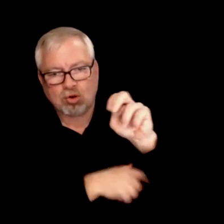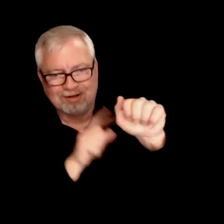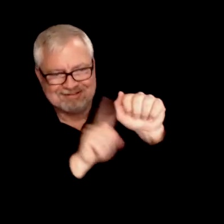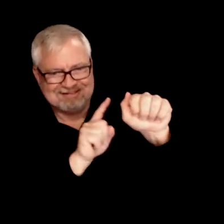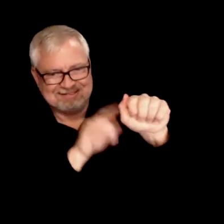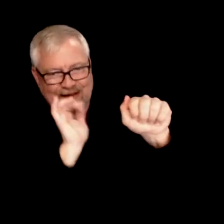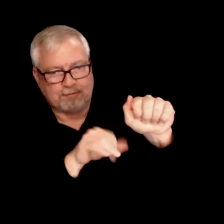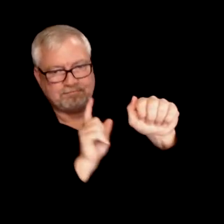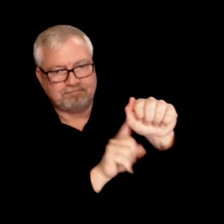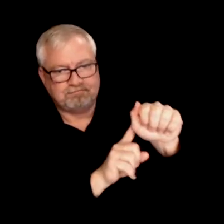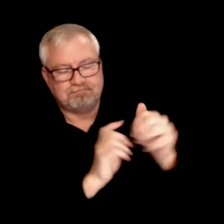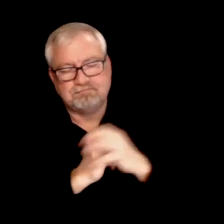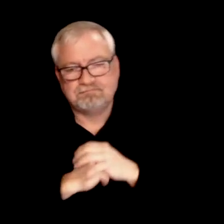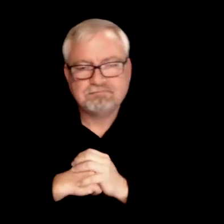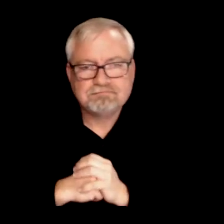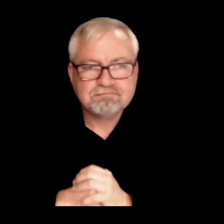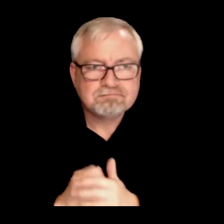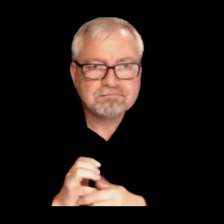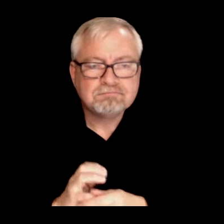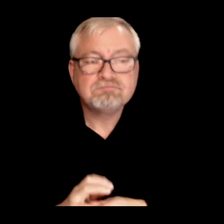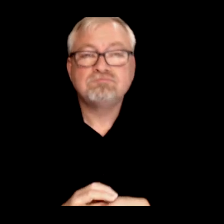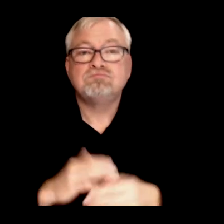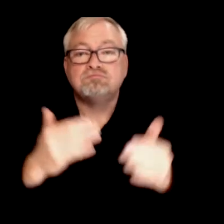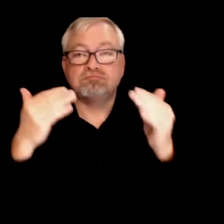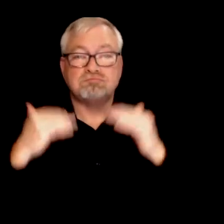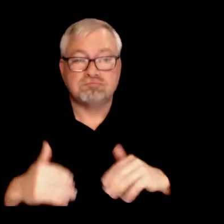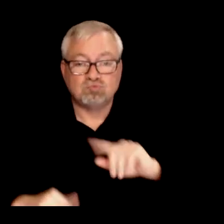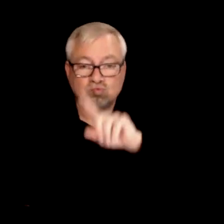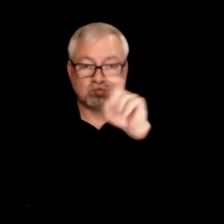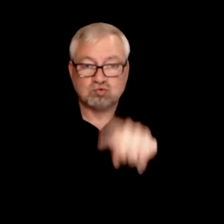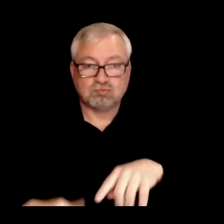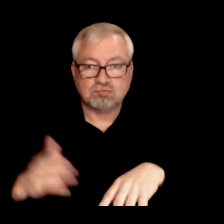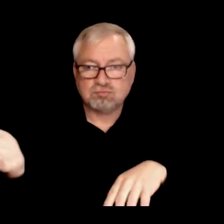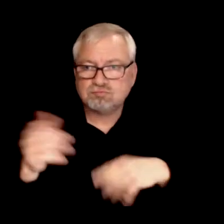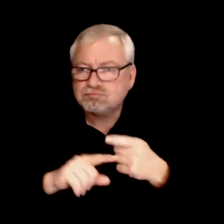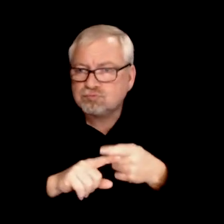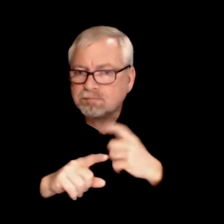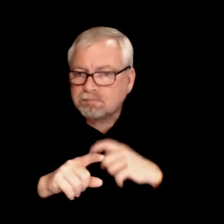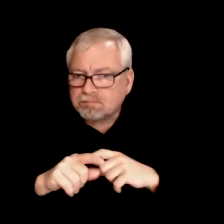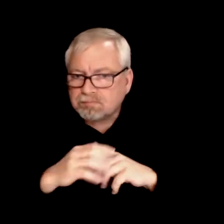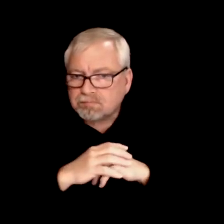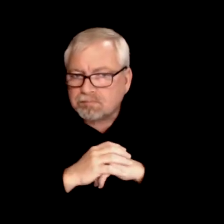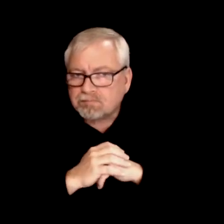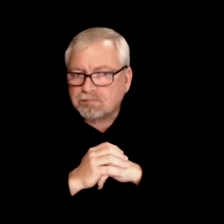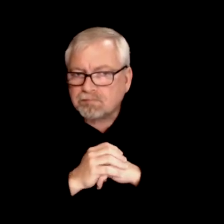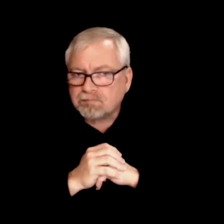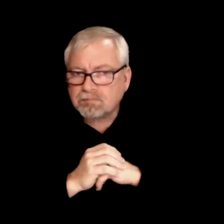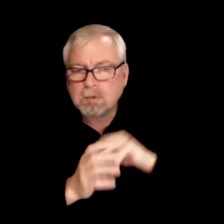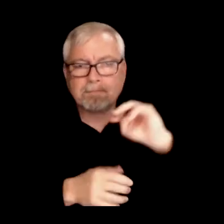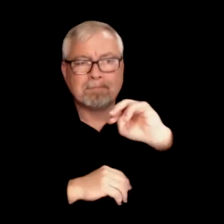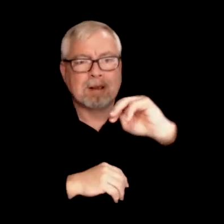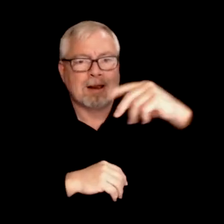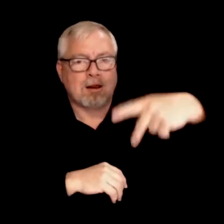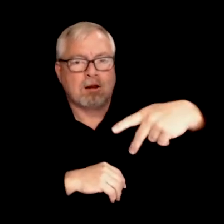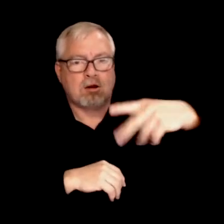Your next question comes from the line of Catherine Richard of Minnesota Public Radio. Your line is open.